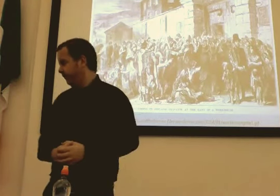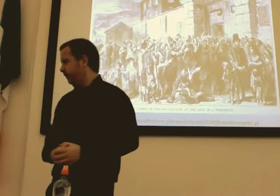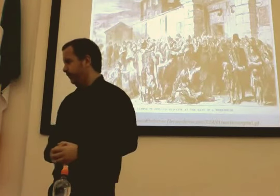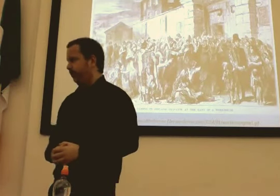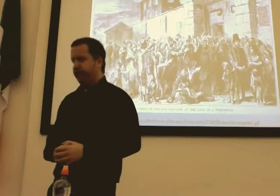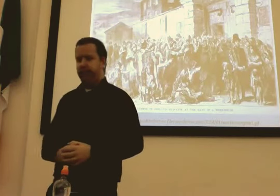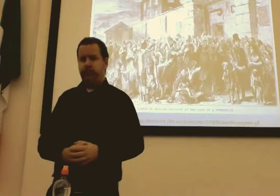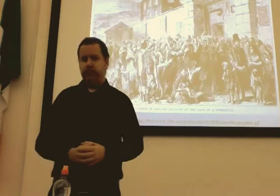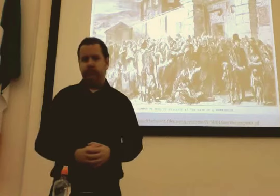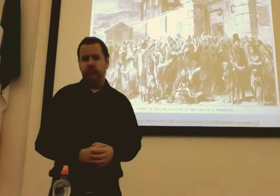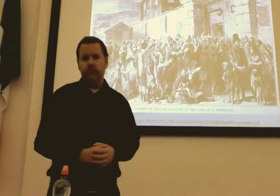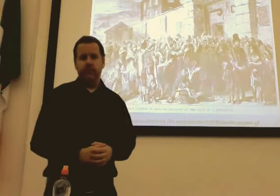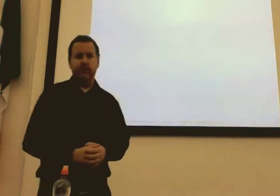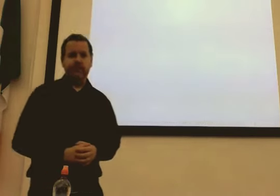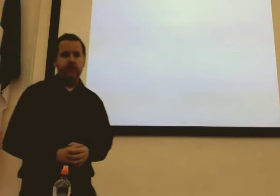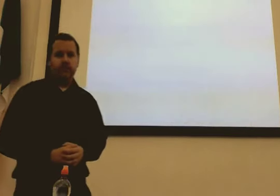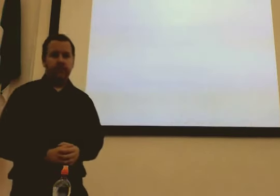of that worst period of time